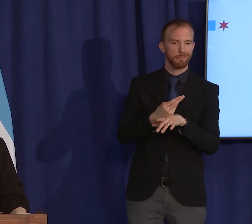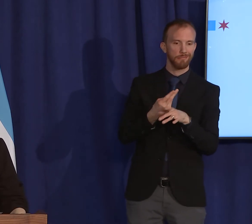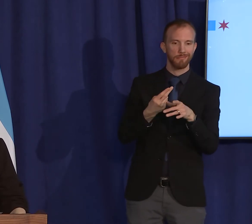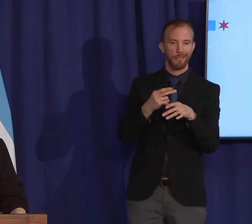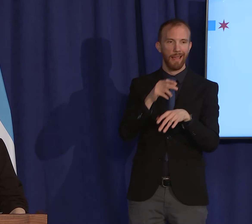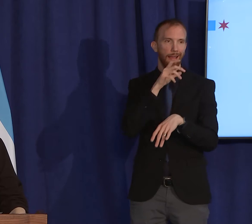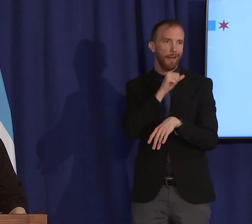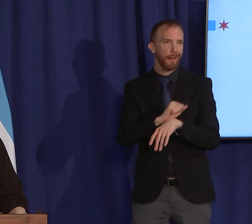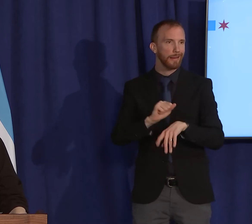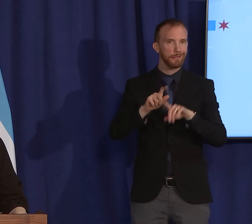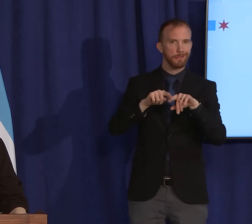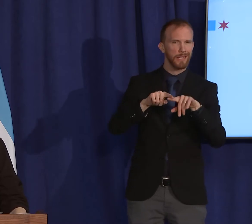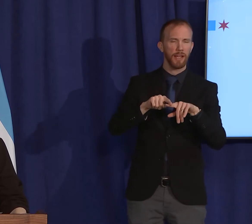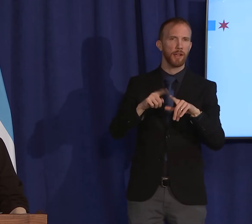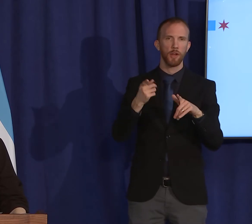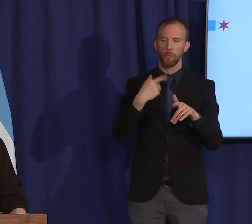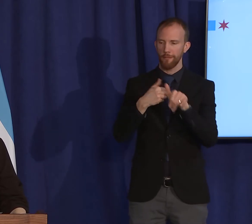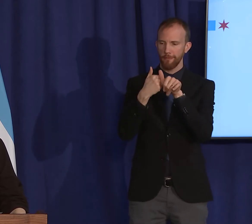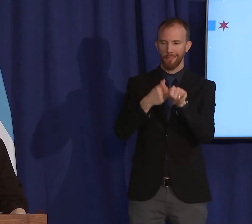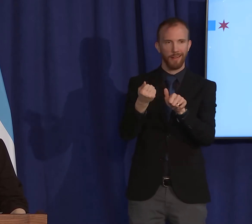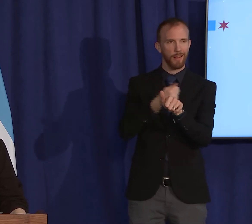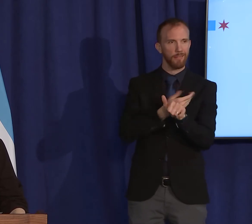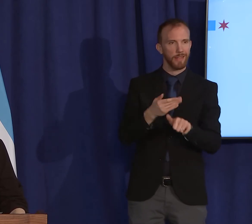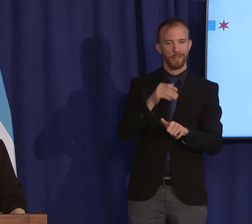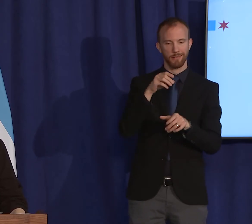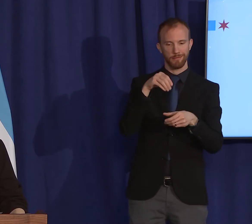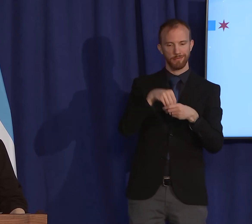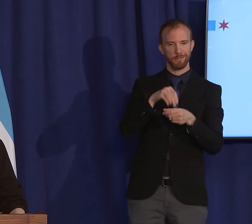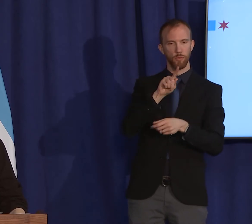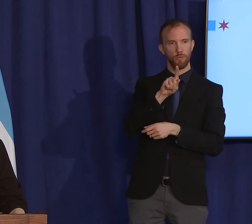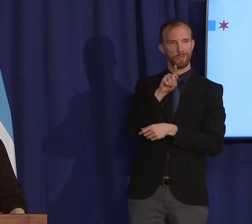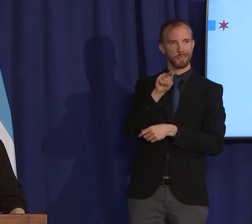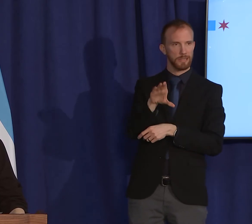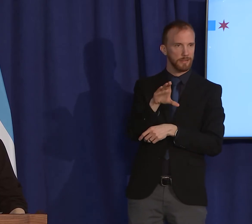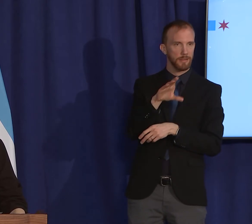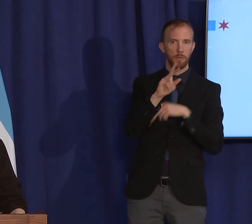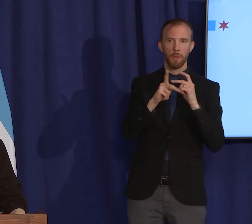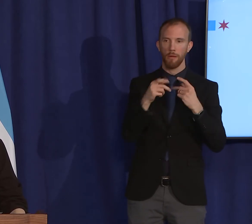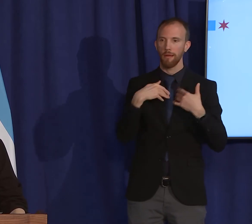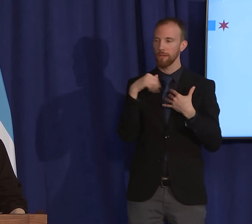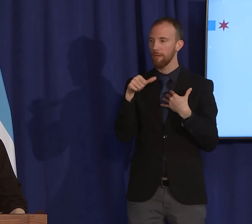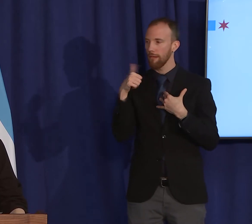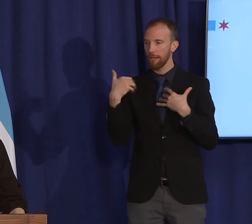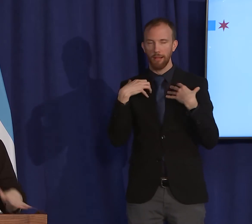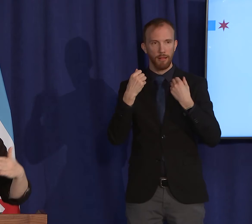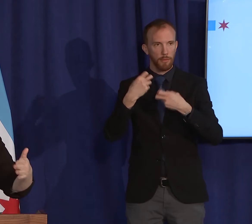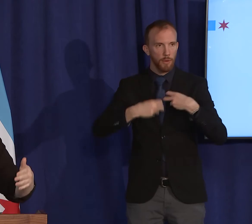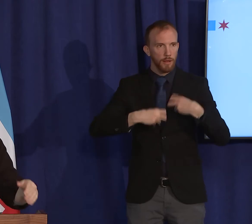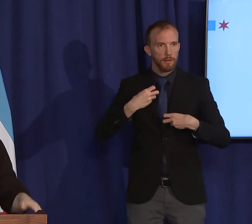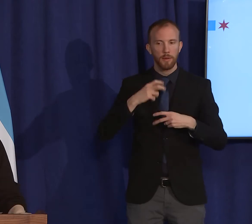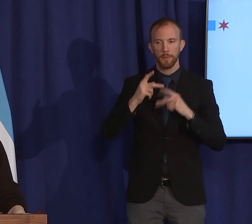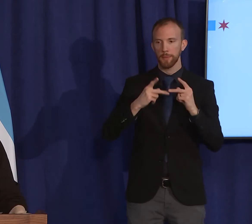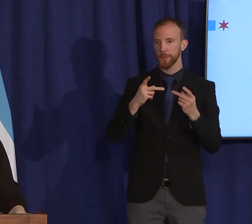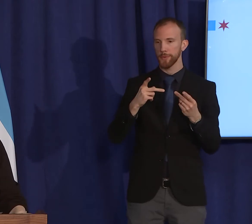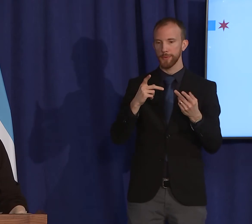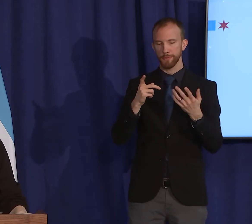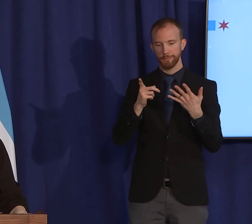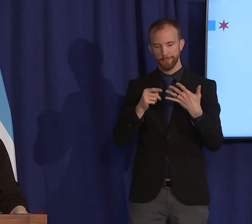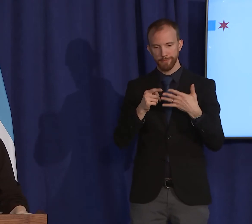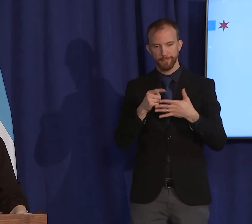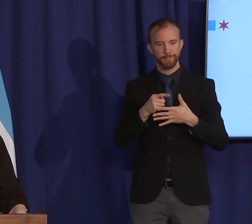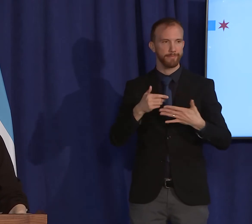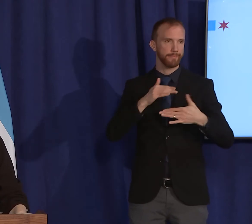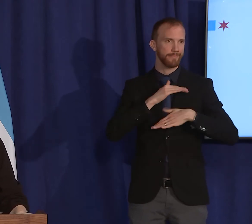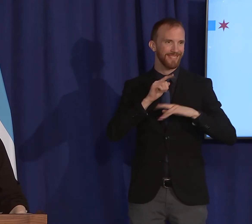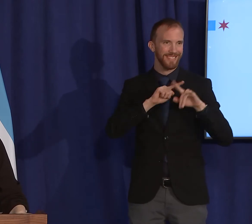opens in 1C to everybody with underlying conditions and to everybody with who are in those essential worker groups.